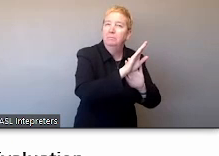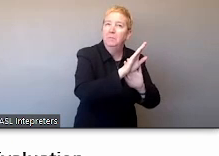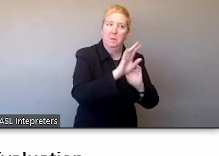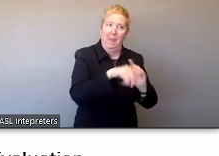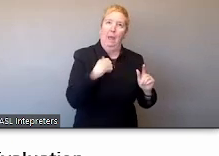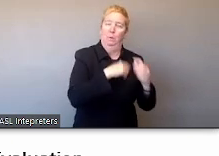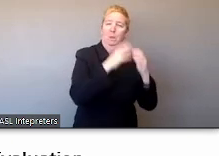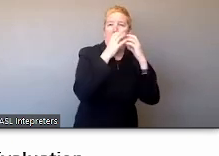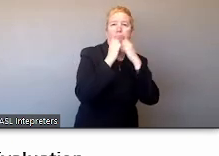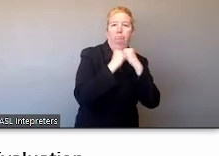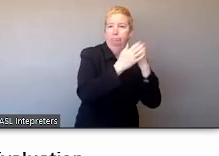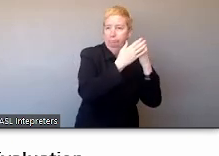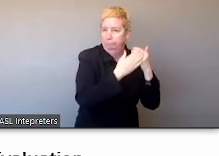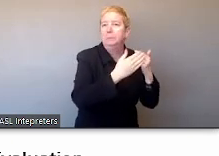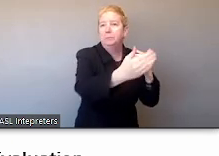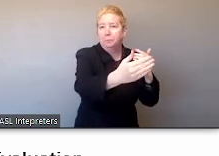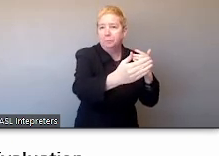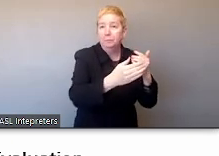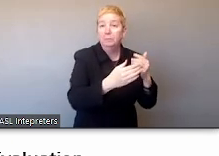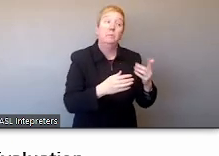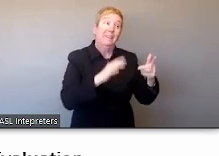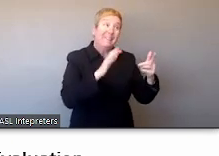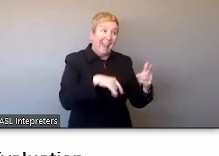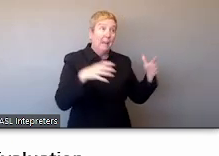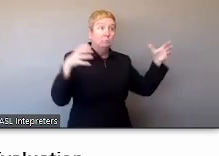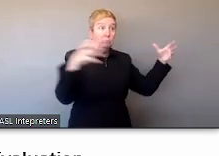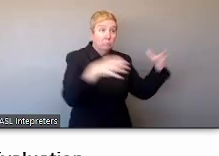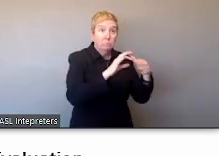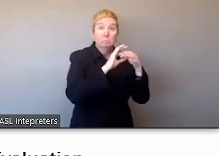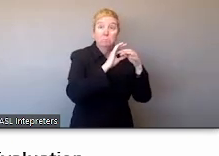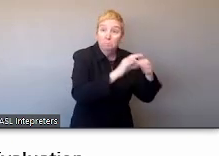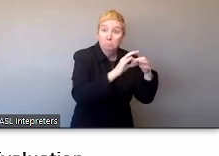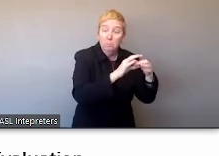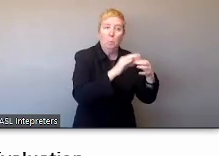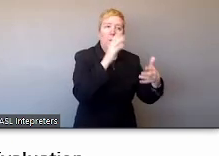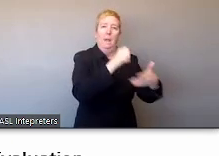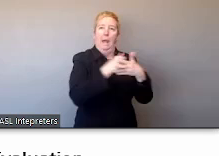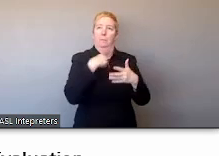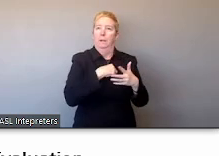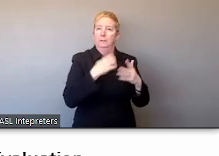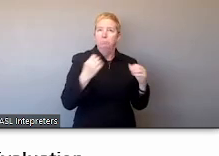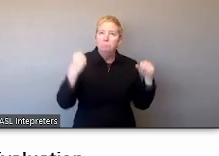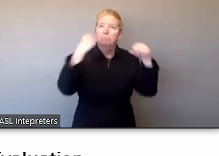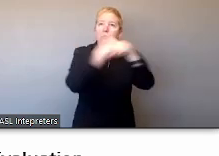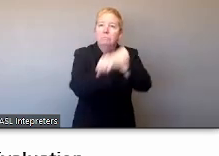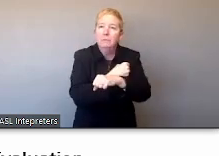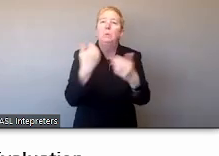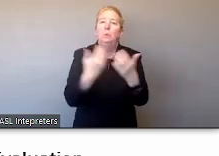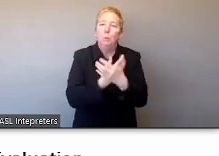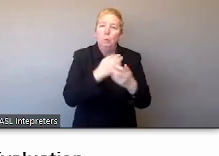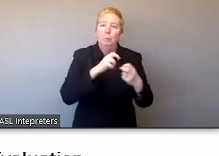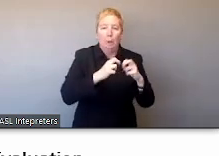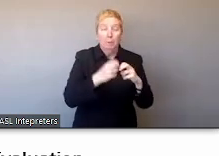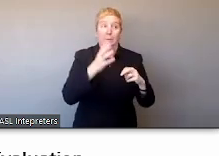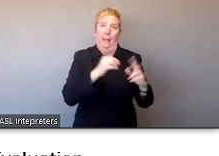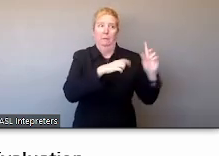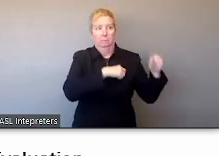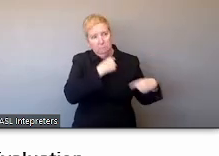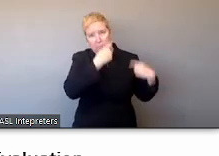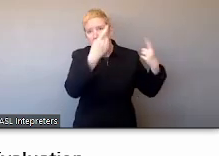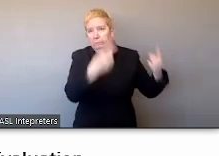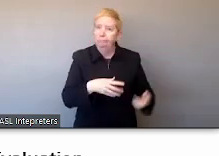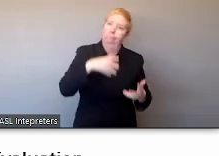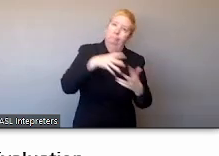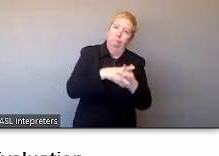this pandemic ends to tackle some of the more serious and significant issues in the health of New Mexicans as we move forward.